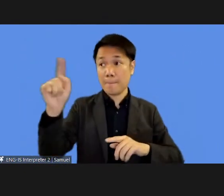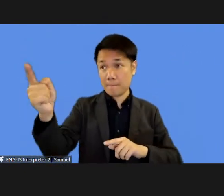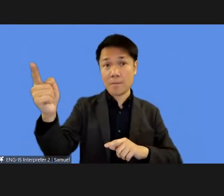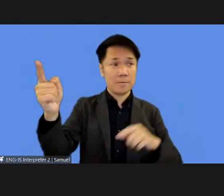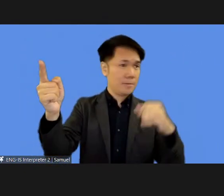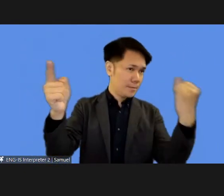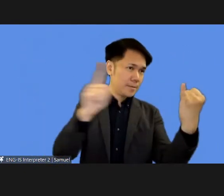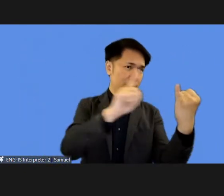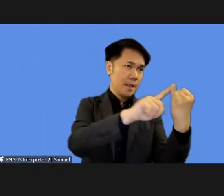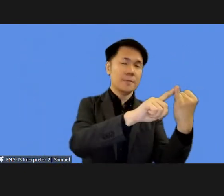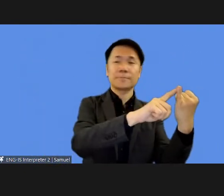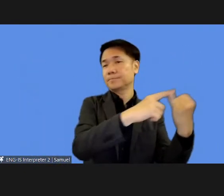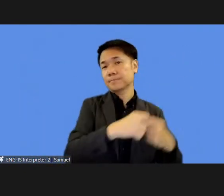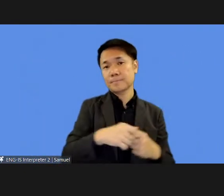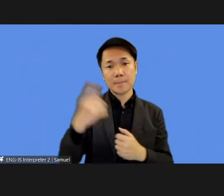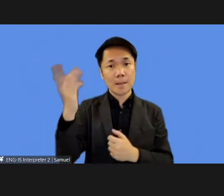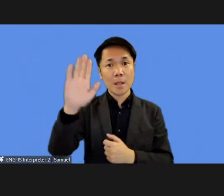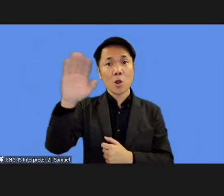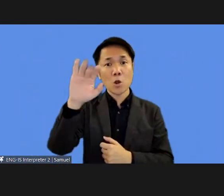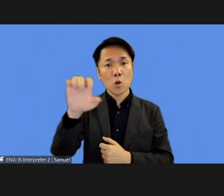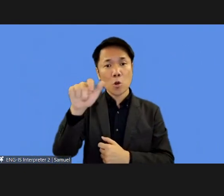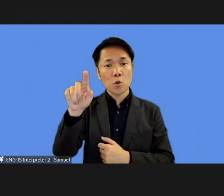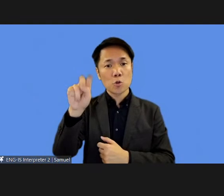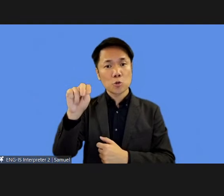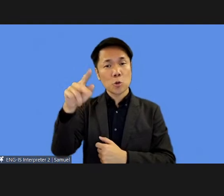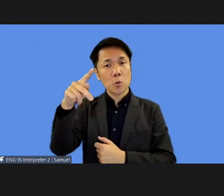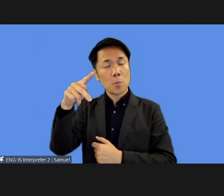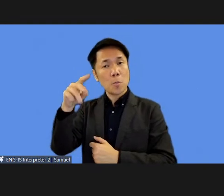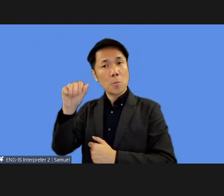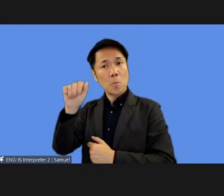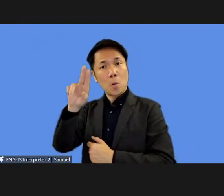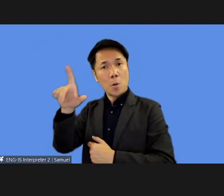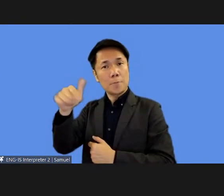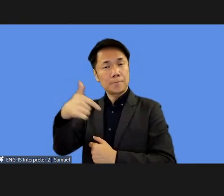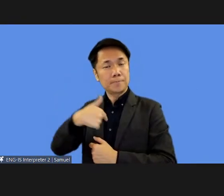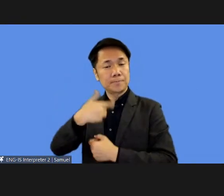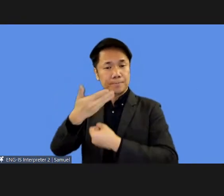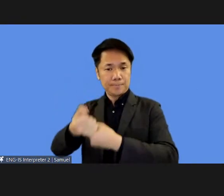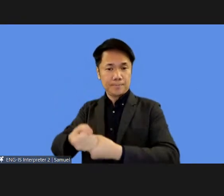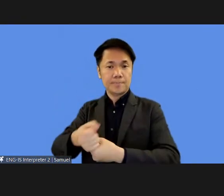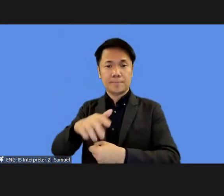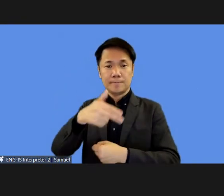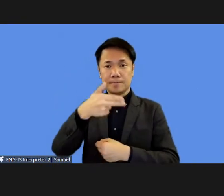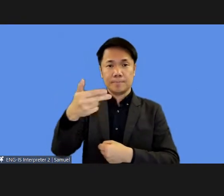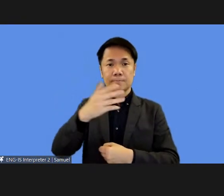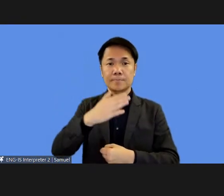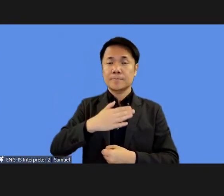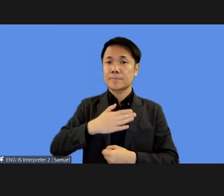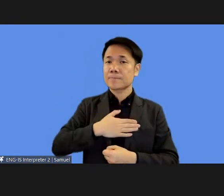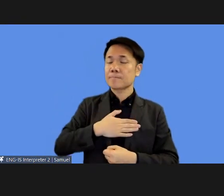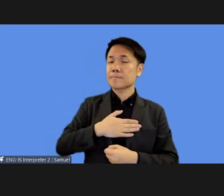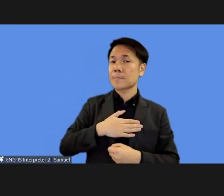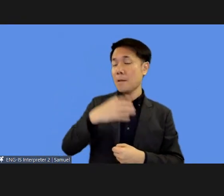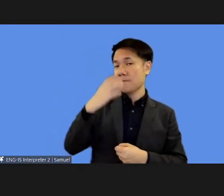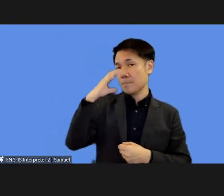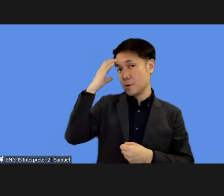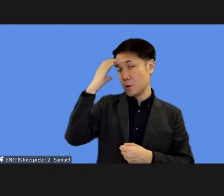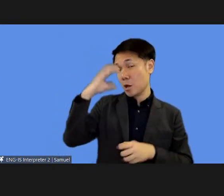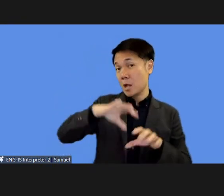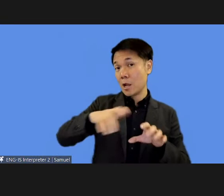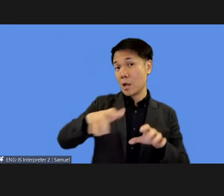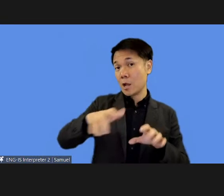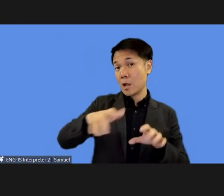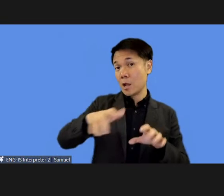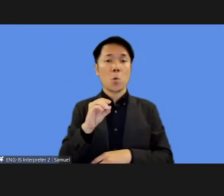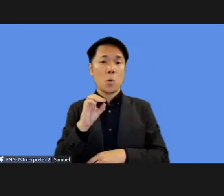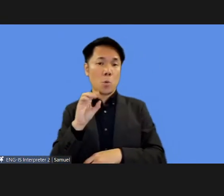you. Jean-Paul, thank you for the opportunity to speak. I'm Gustave Abois from Côte d'Ivoire, Director General for Sustainable